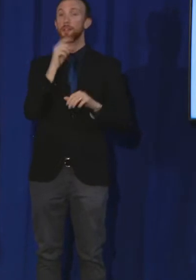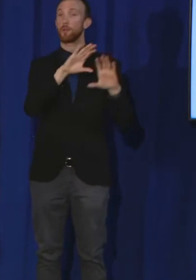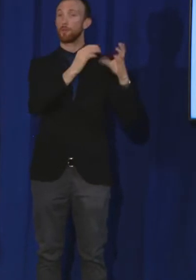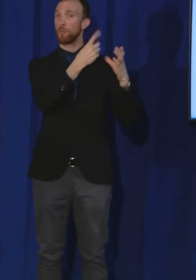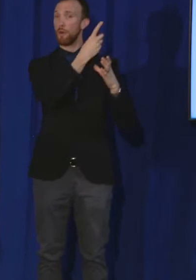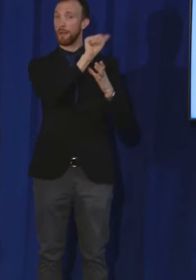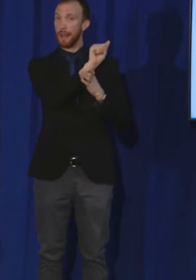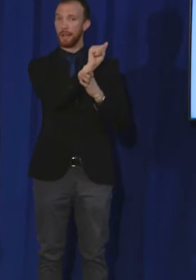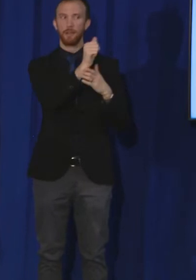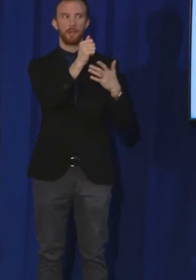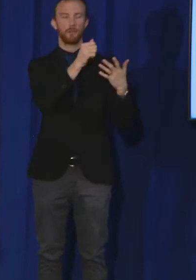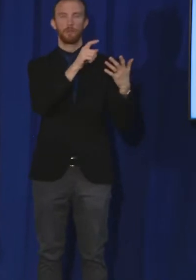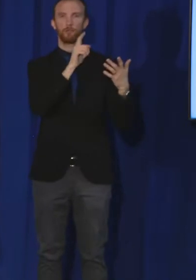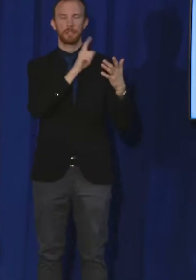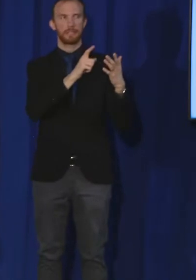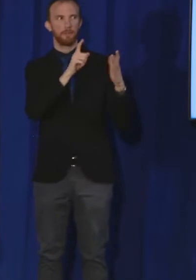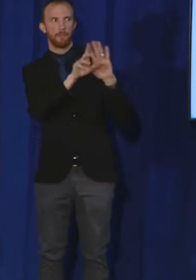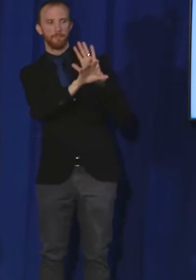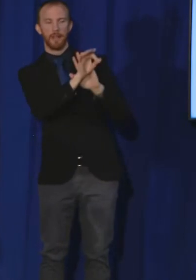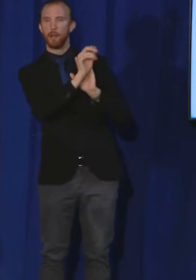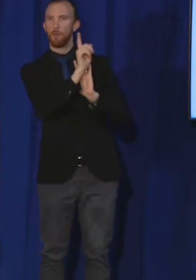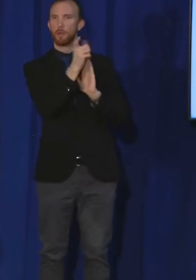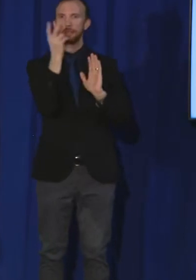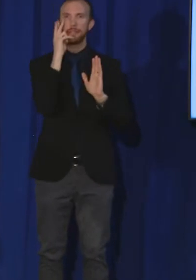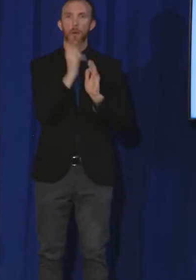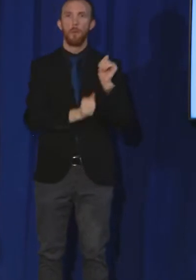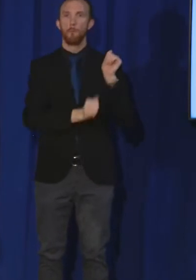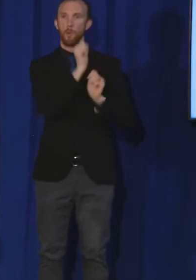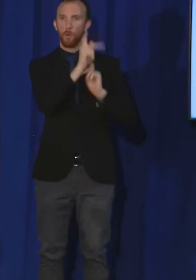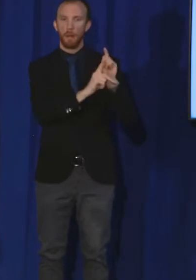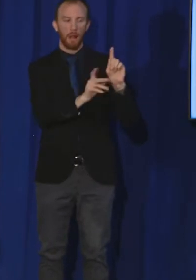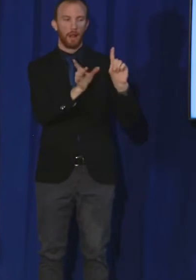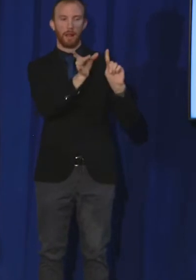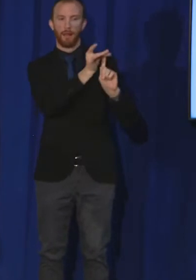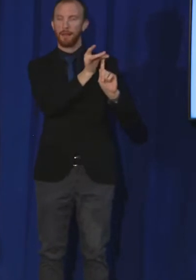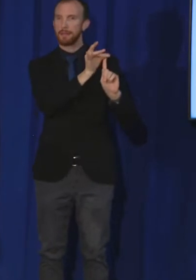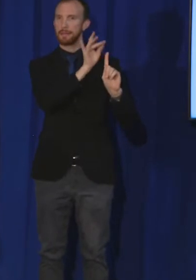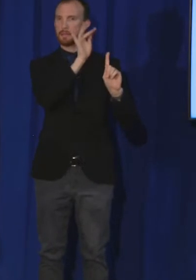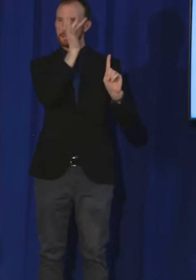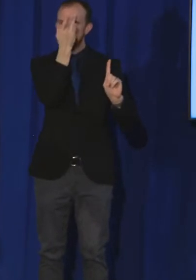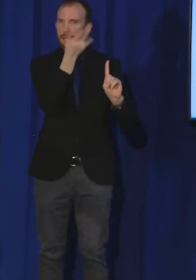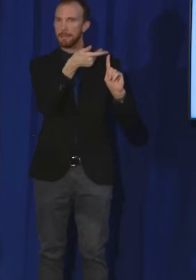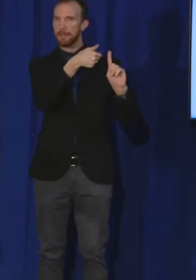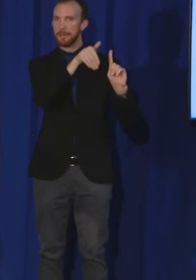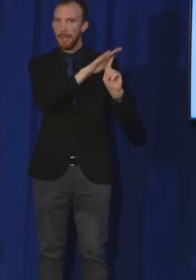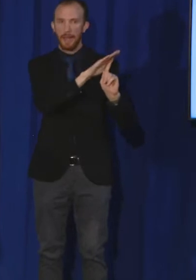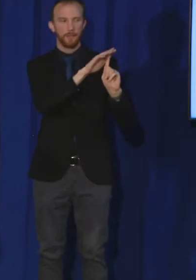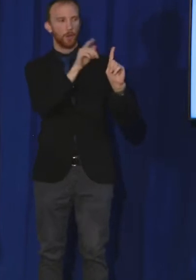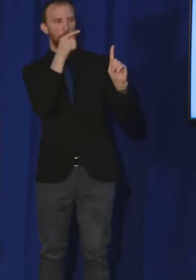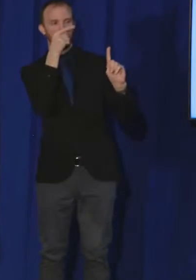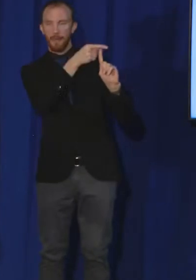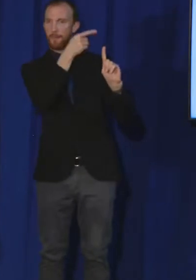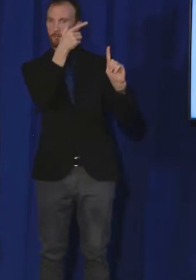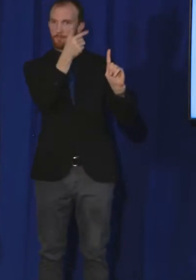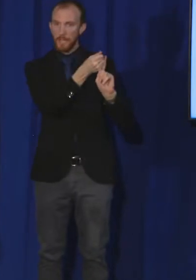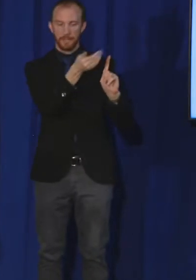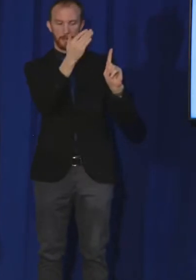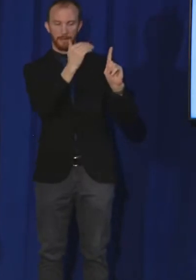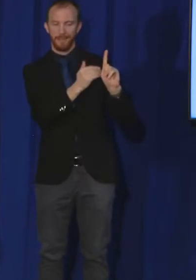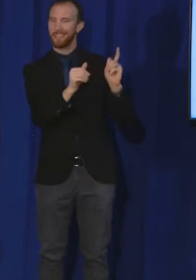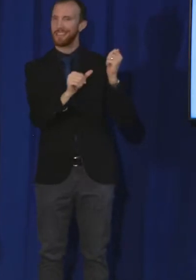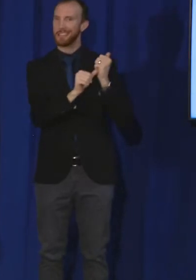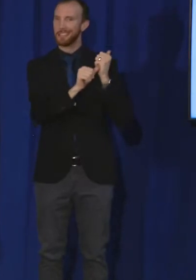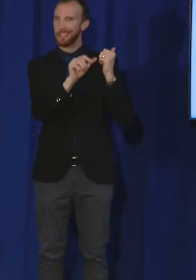we've seen the most deaths, the most cases. We're then moving on to our assisted living and then to our behavioral health and so